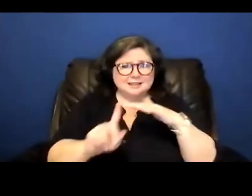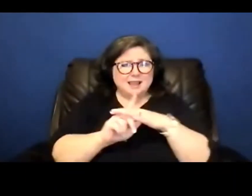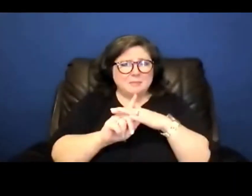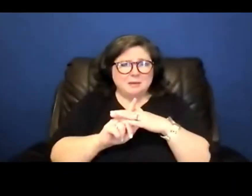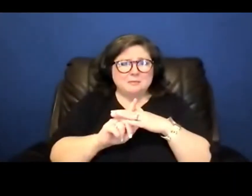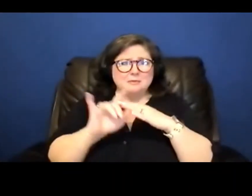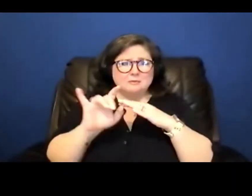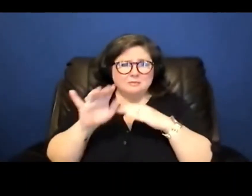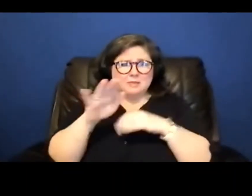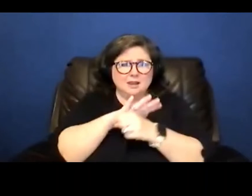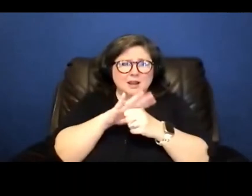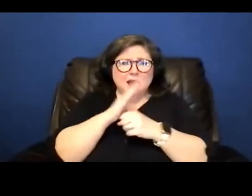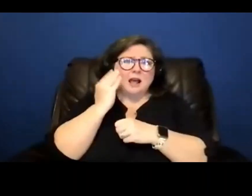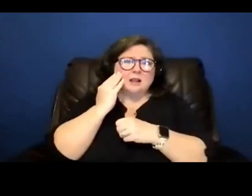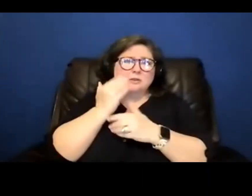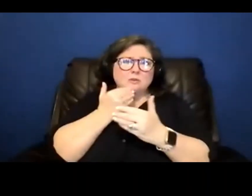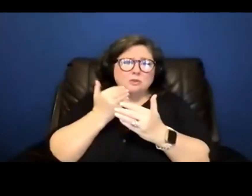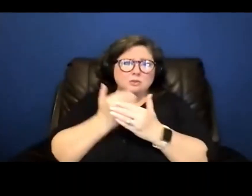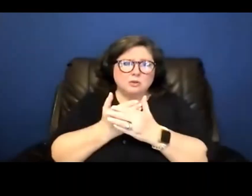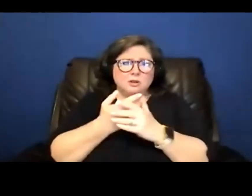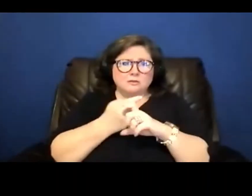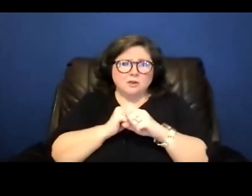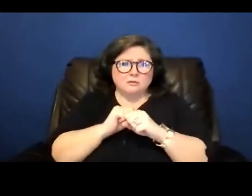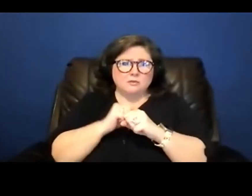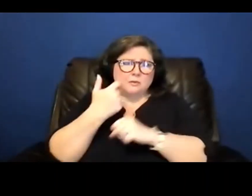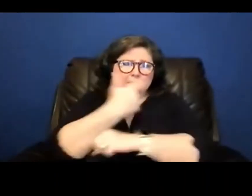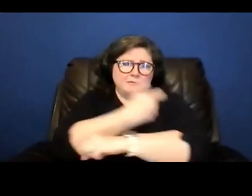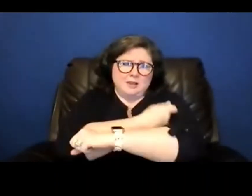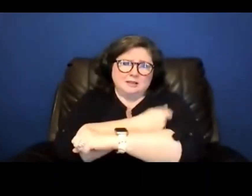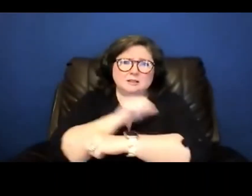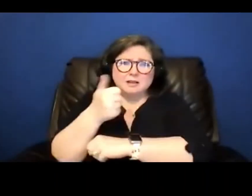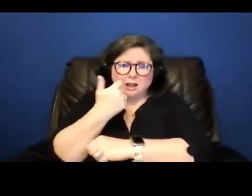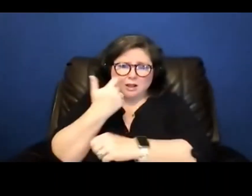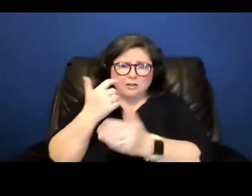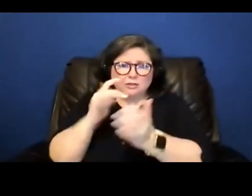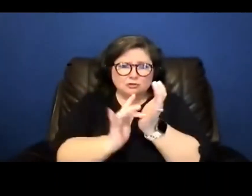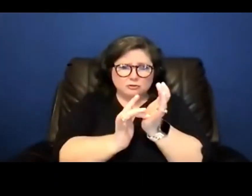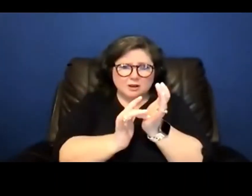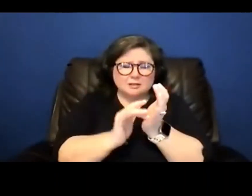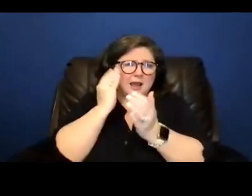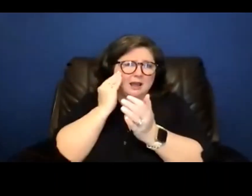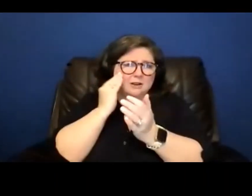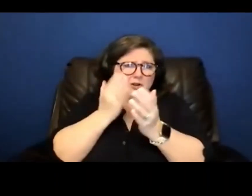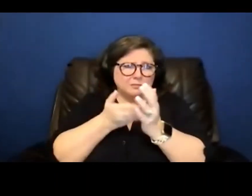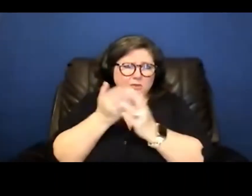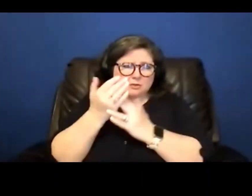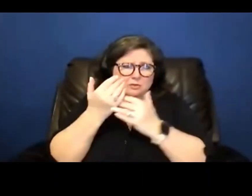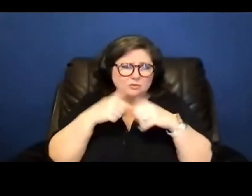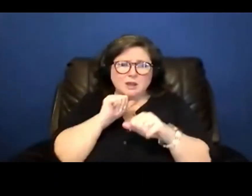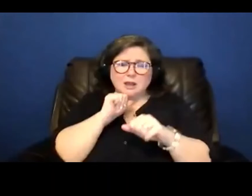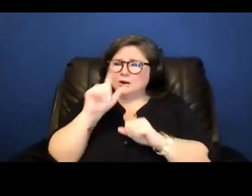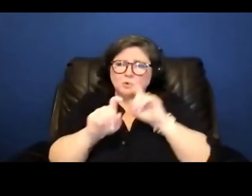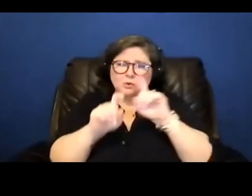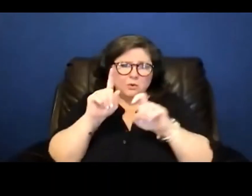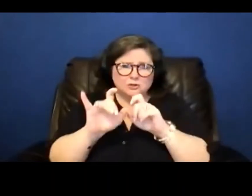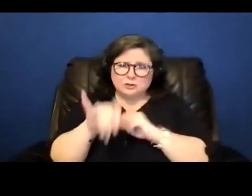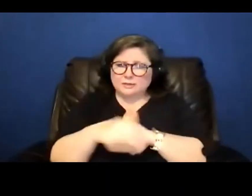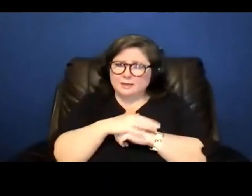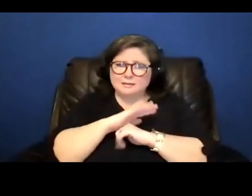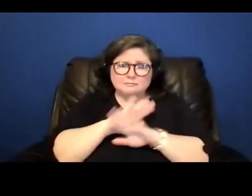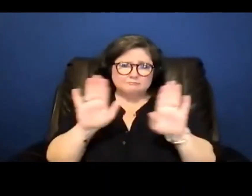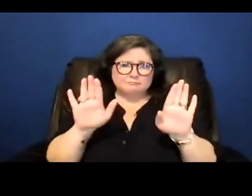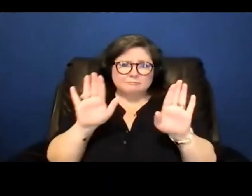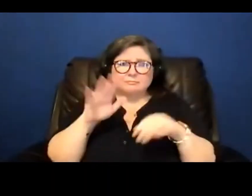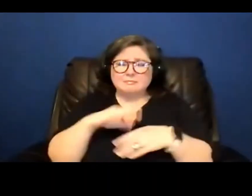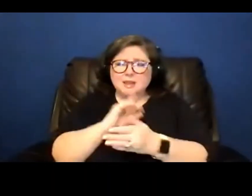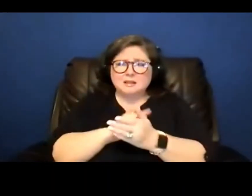from vaccines. I know the good that have come from other drugs. I know they've been through trials, and I don't question those. My doctor gives